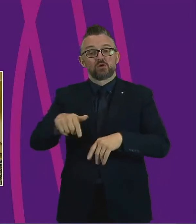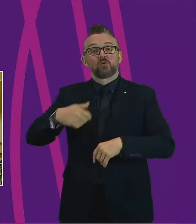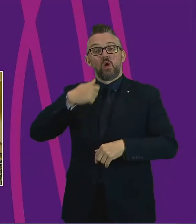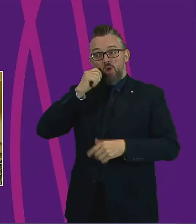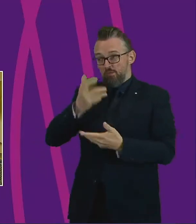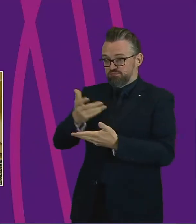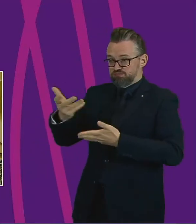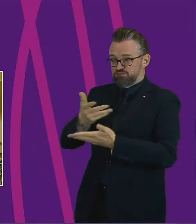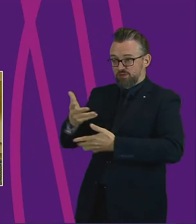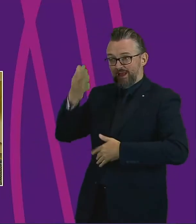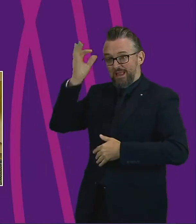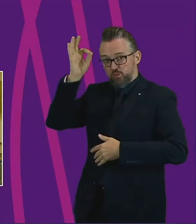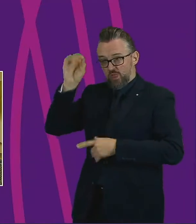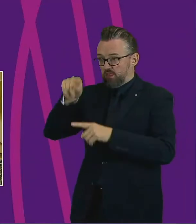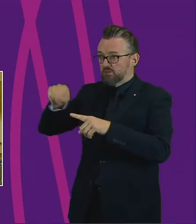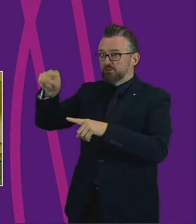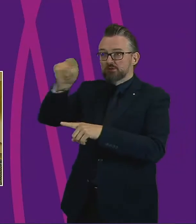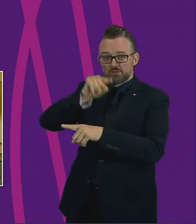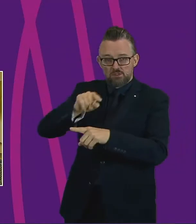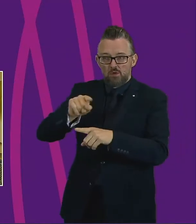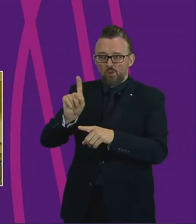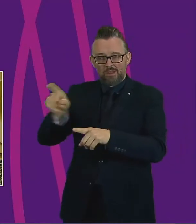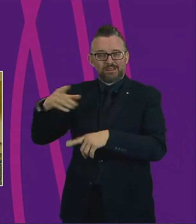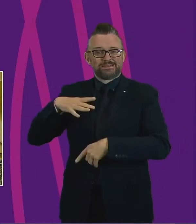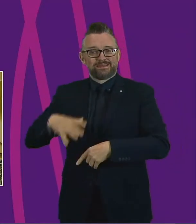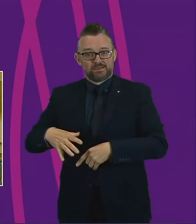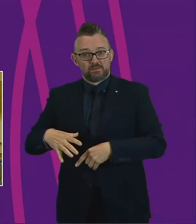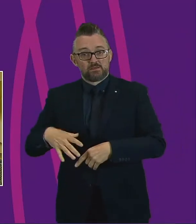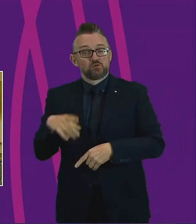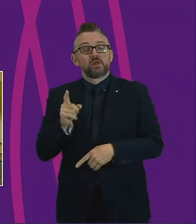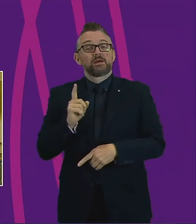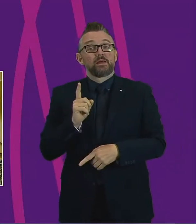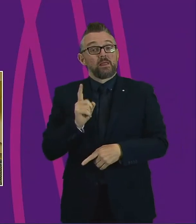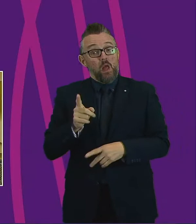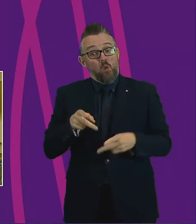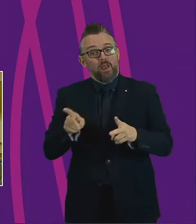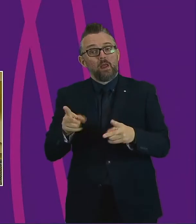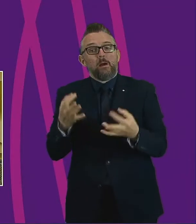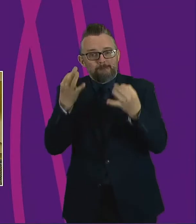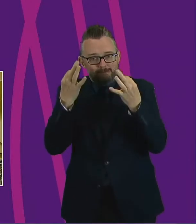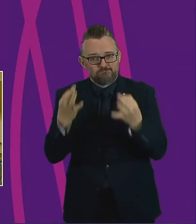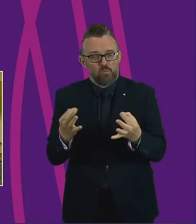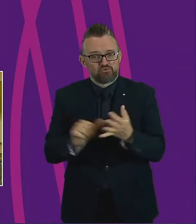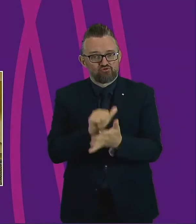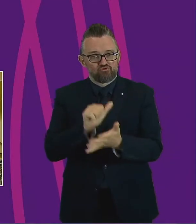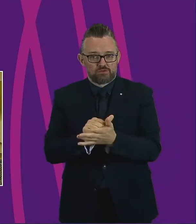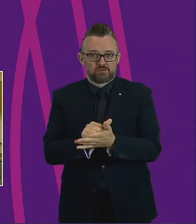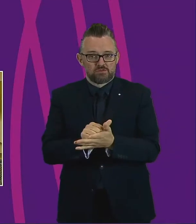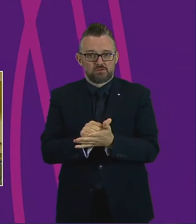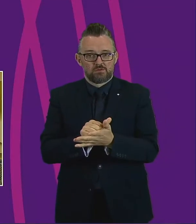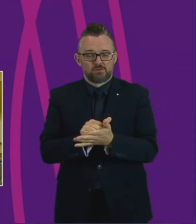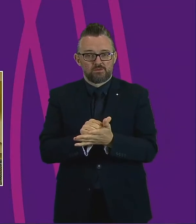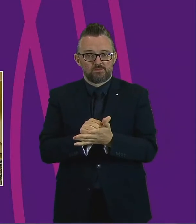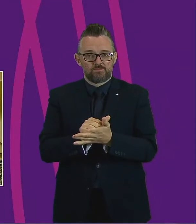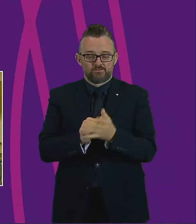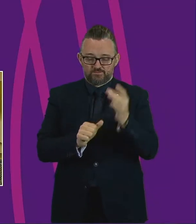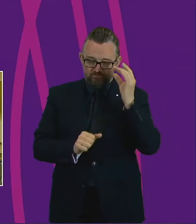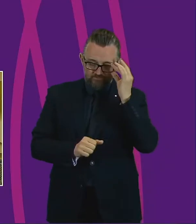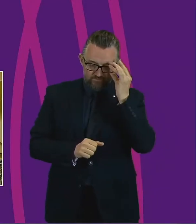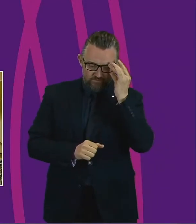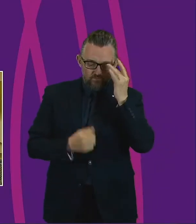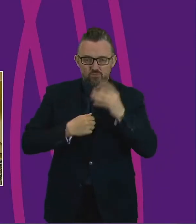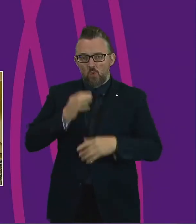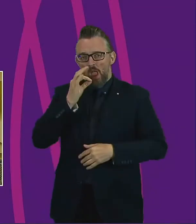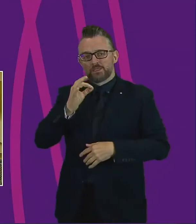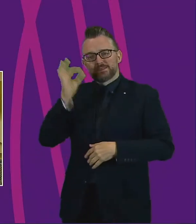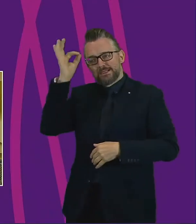with councils about the resources that are required. That is the proper way to go about these things, and we've also asked for the Inspectorate